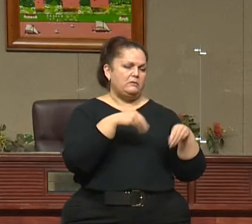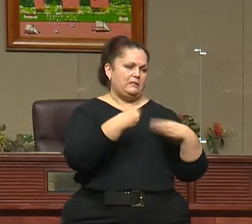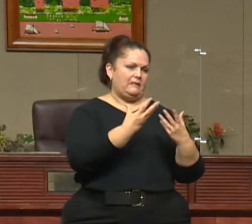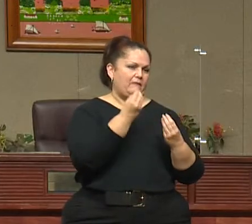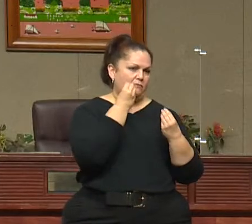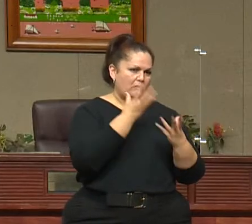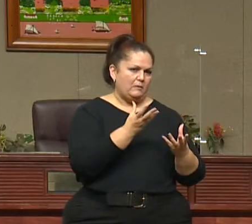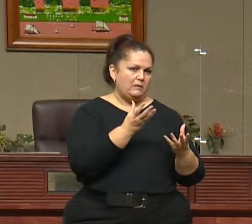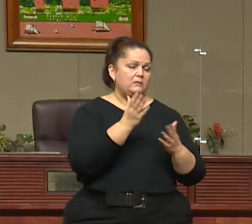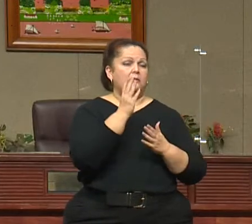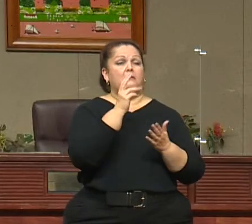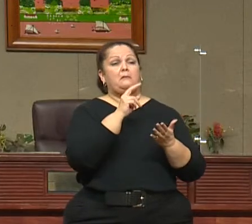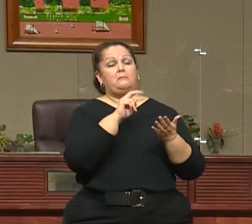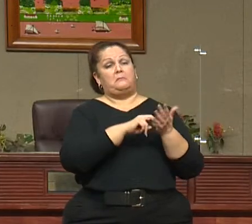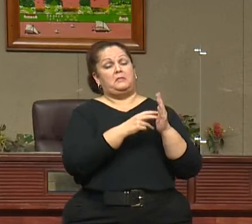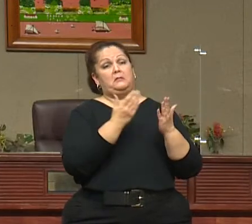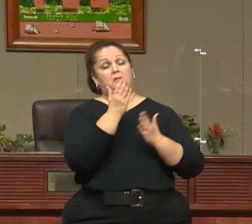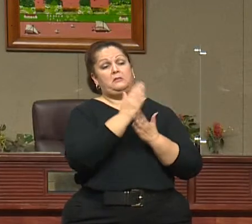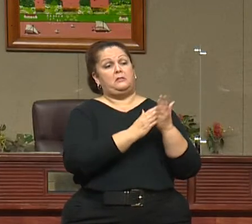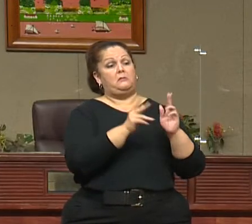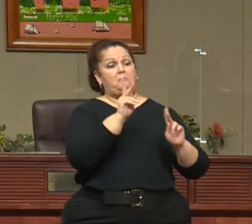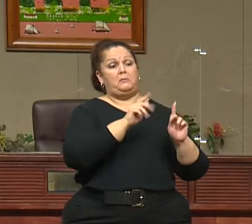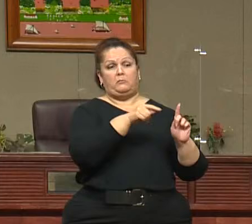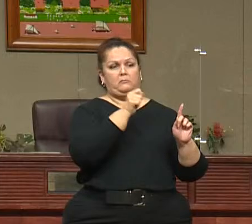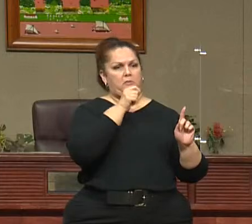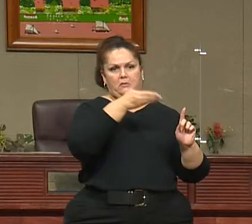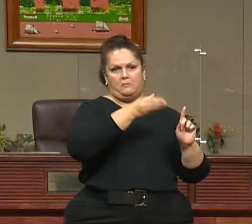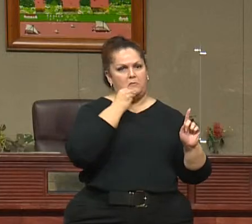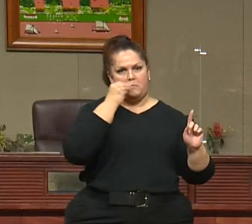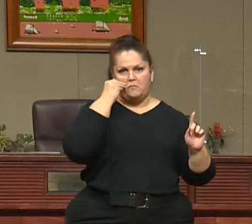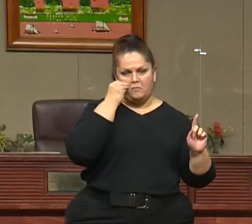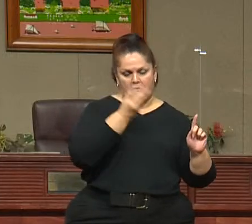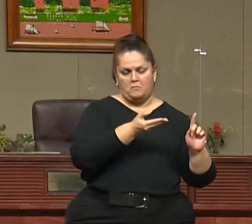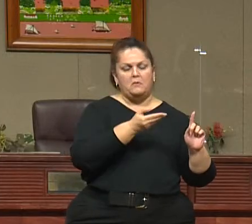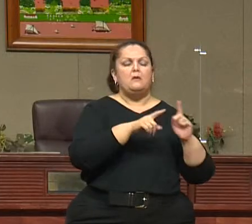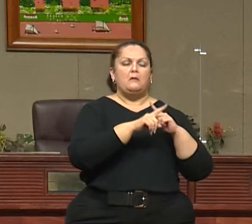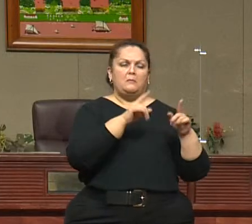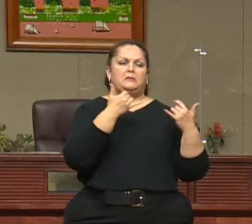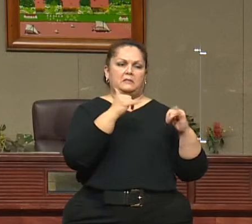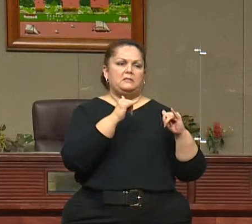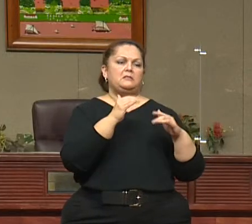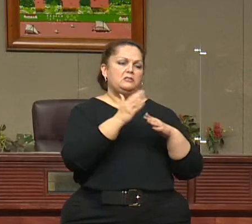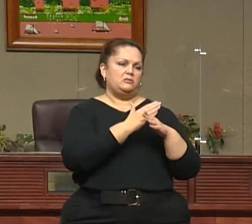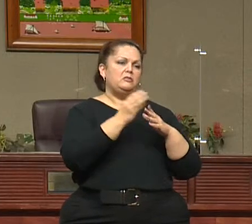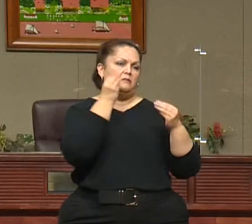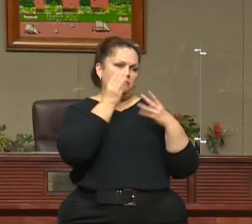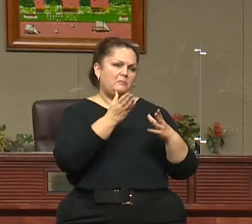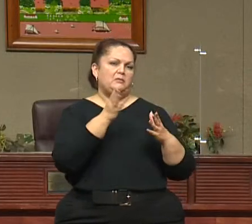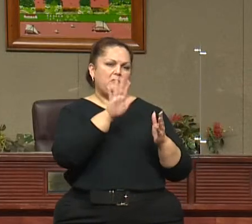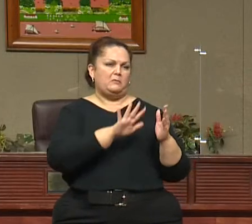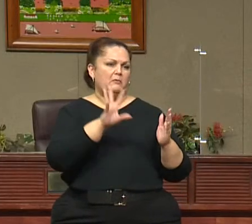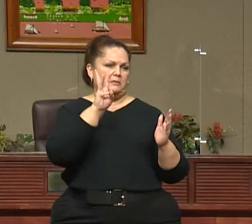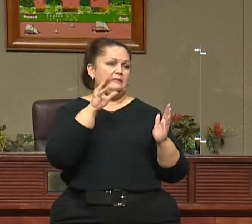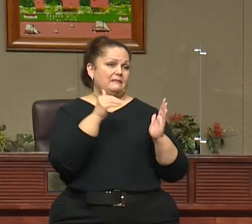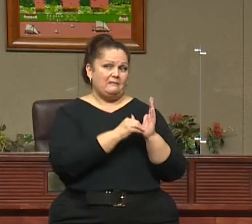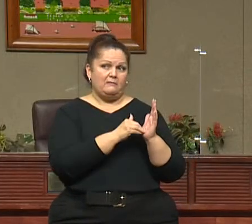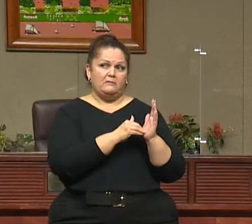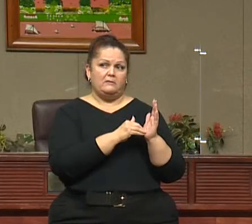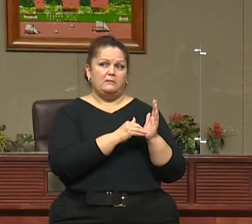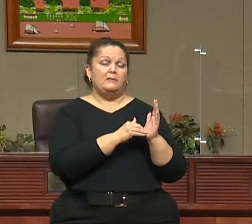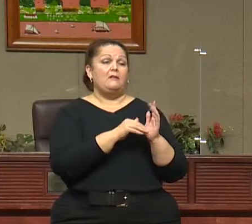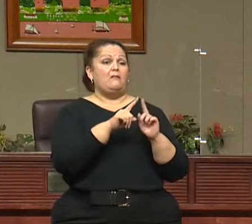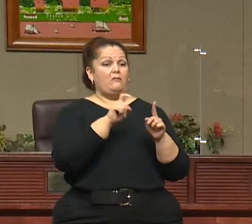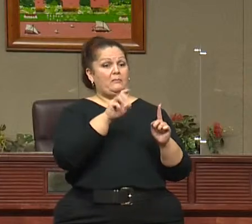means that some of the doors they knocked on, there was no one there, but they shared information with some 6,000. And so out of